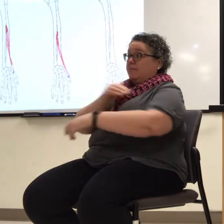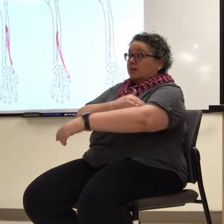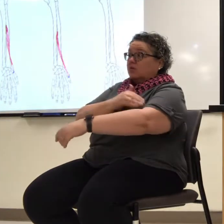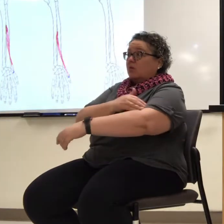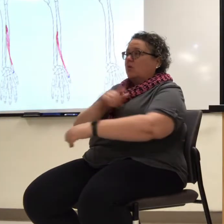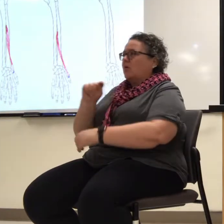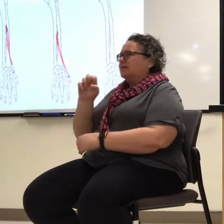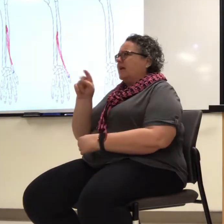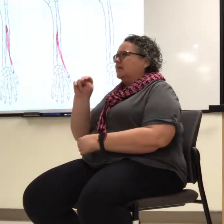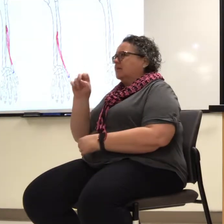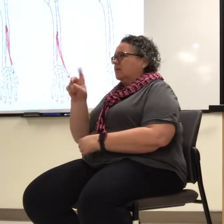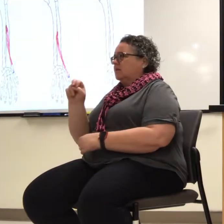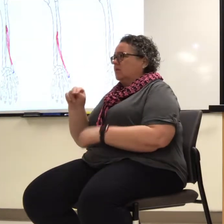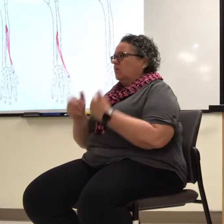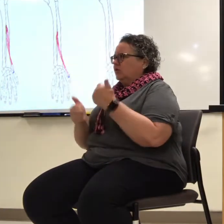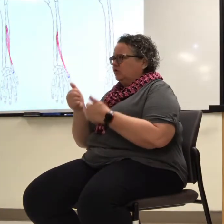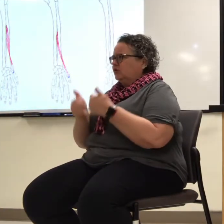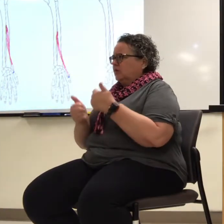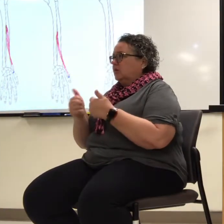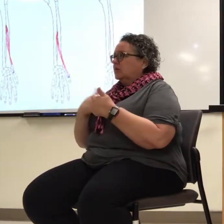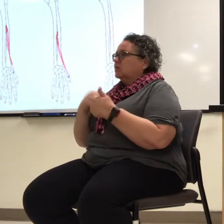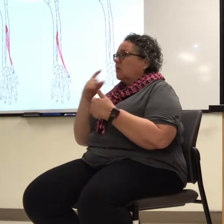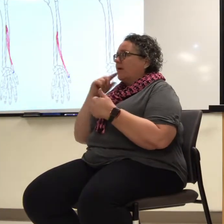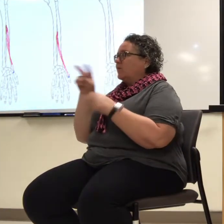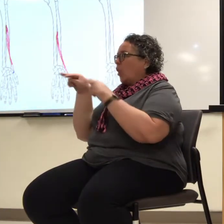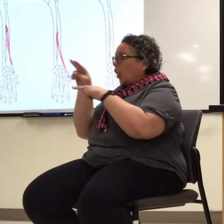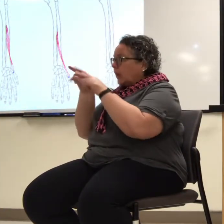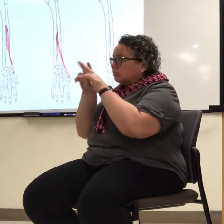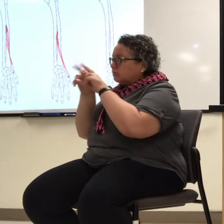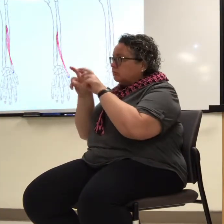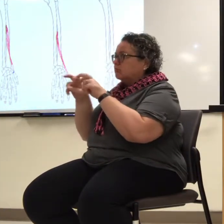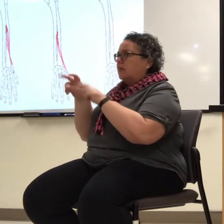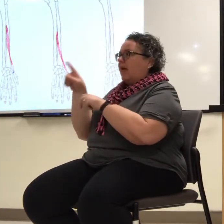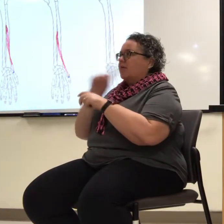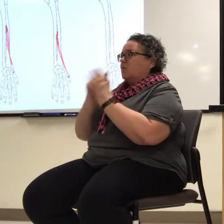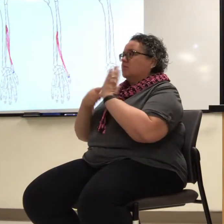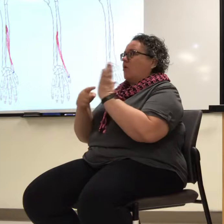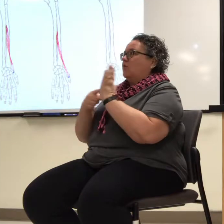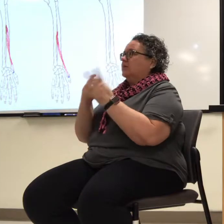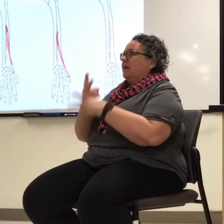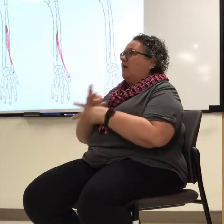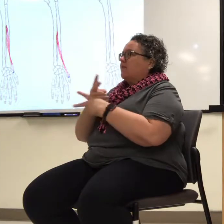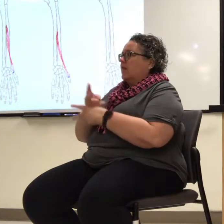tendon. So the extensor pollicis longus, I'll keep it the same,